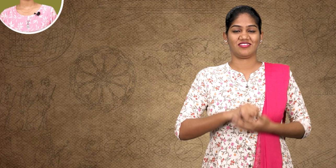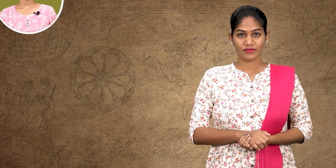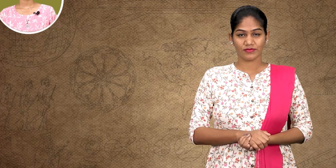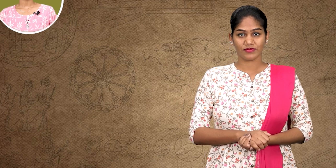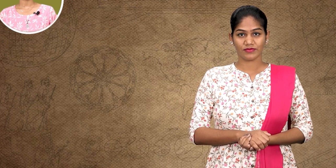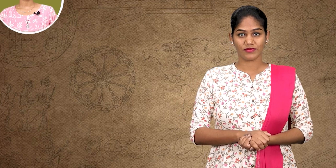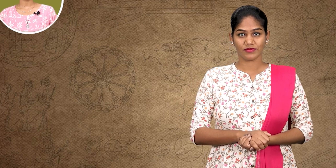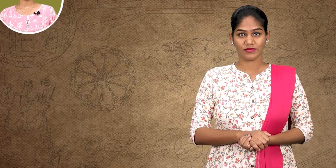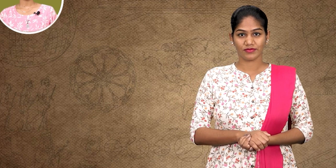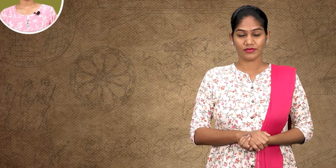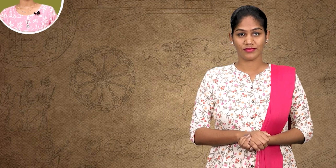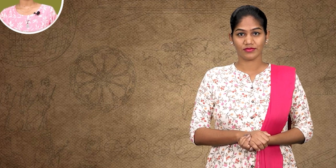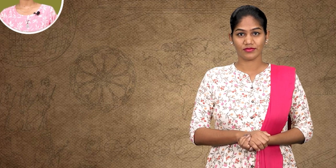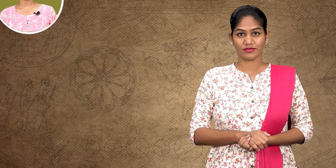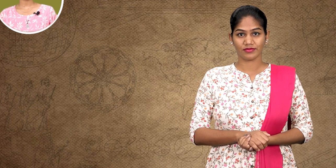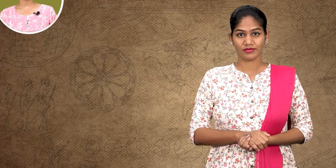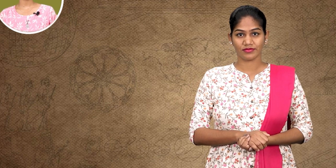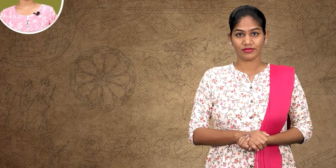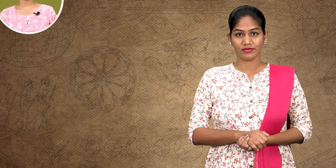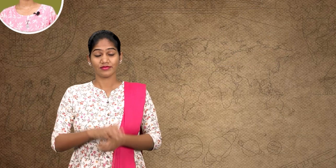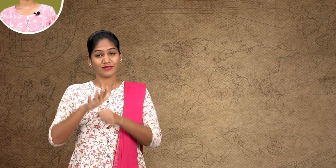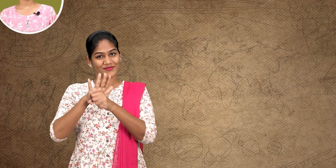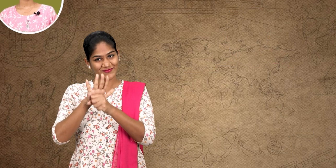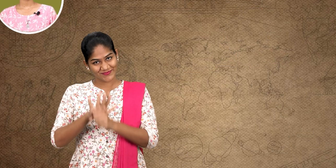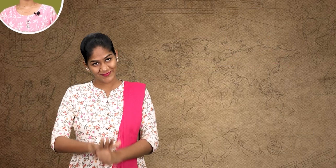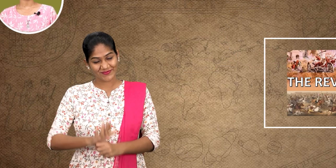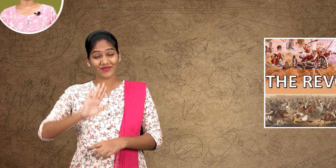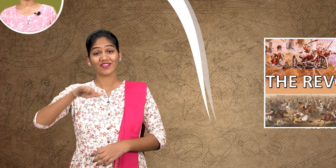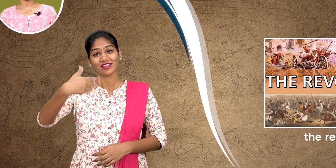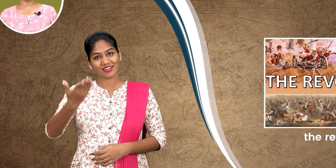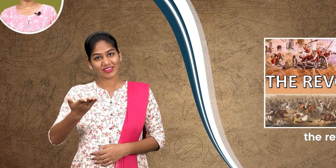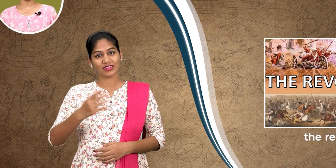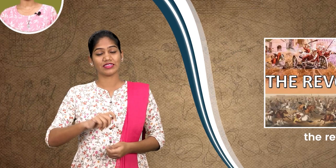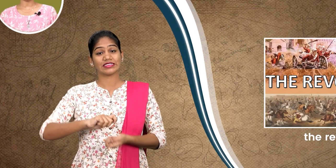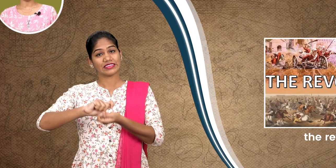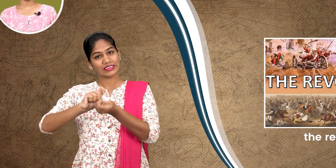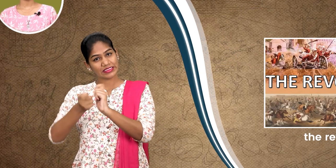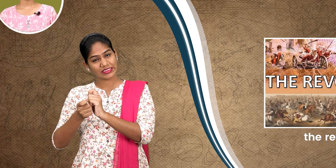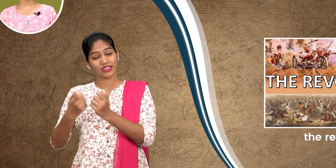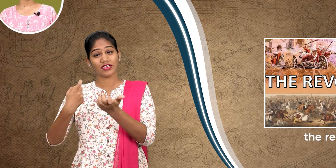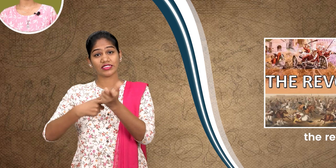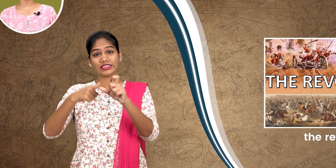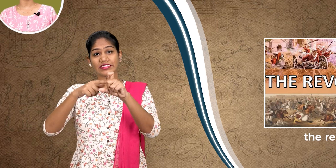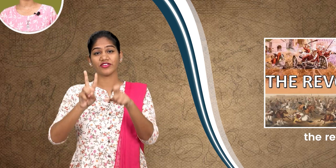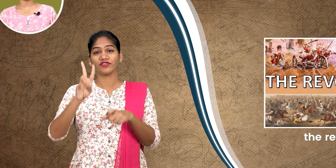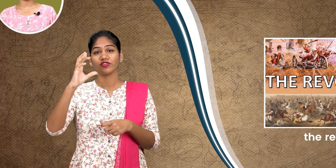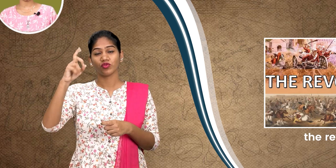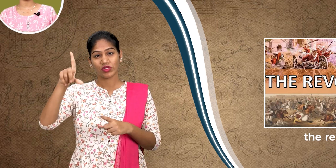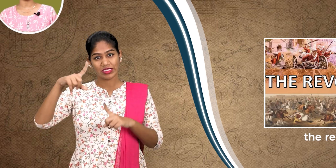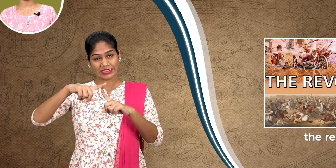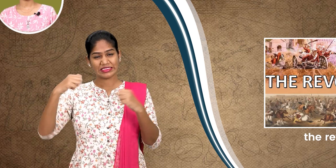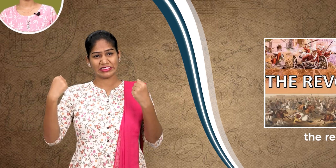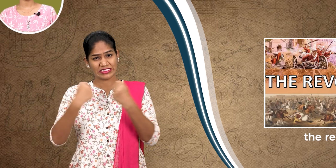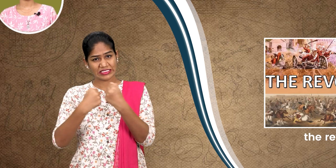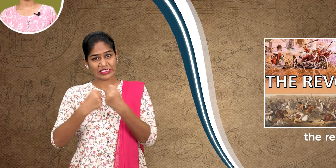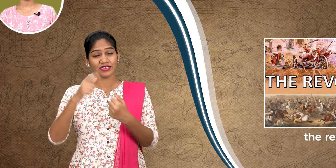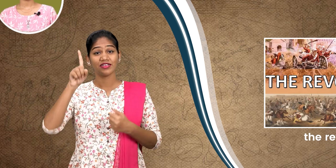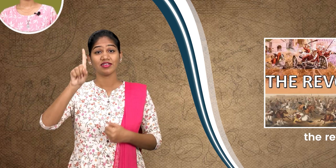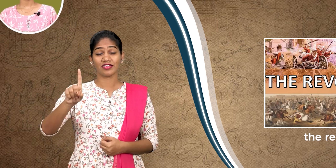After the suppression of the revolt of 1857,